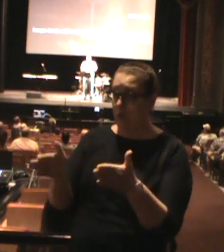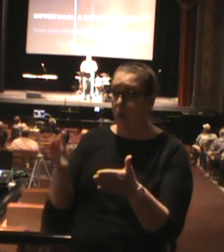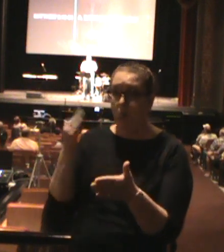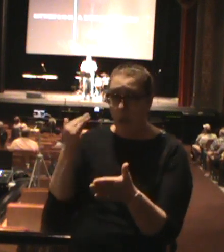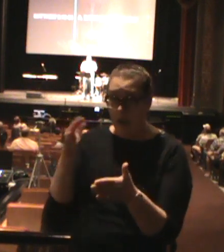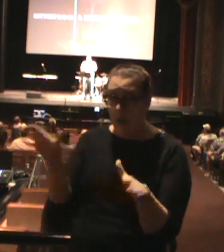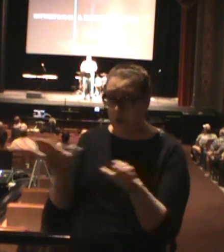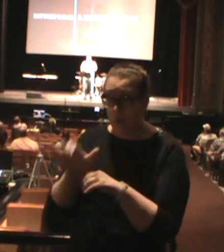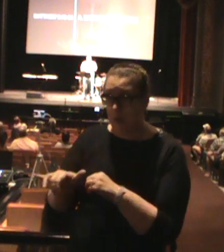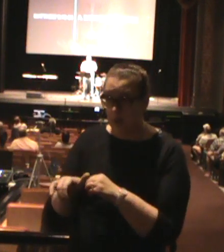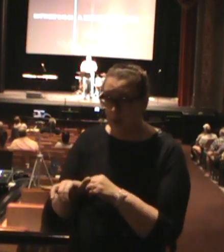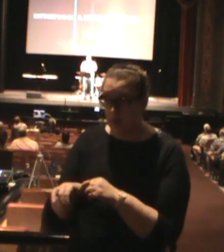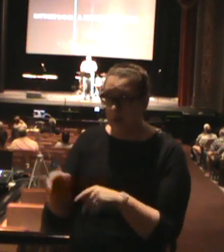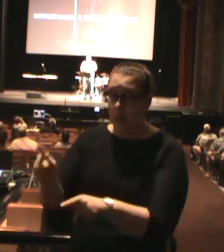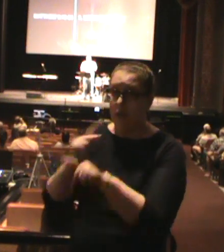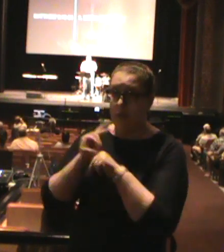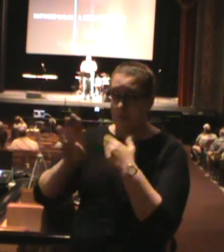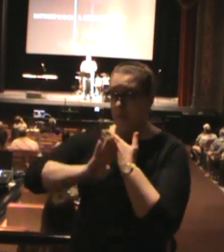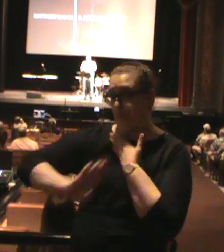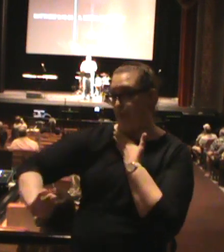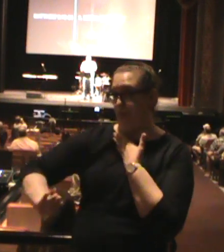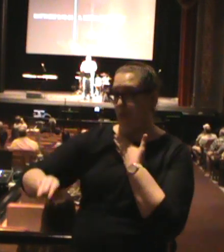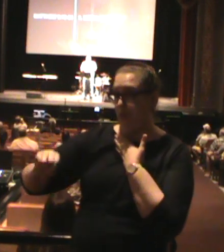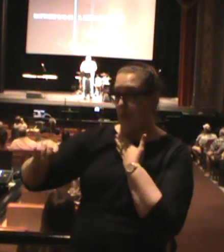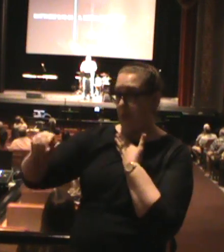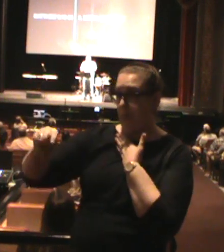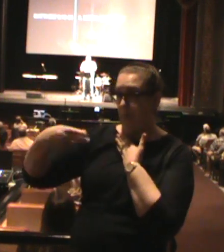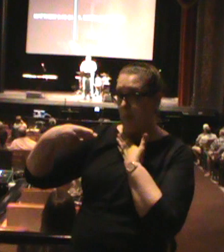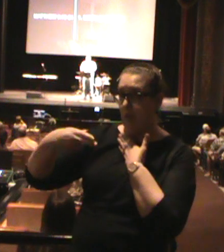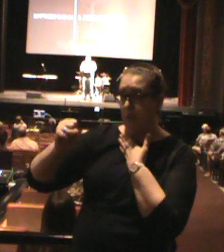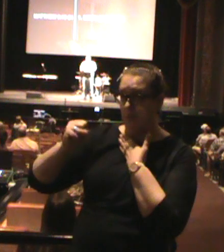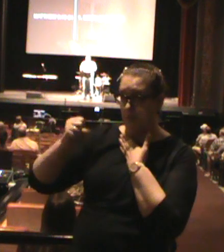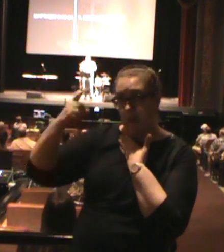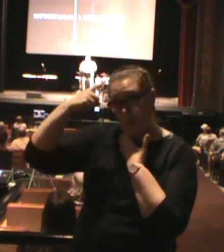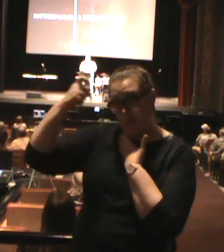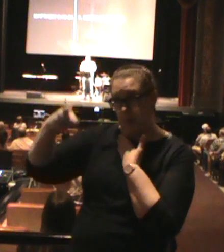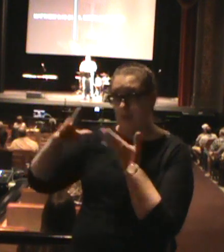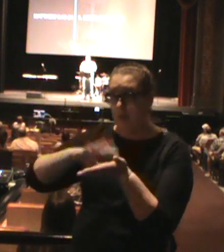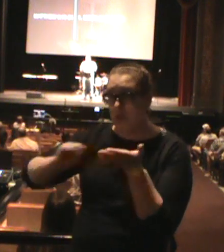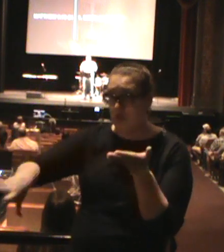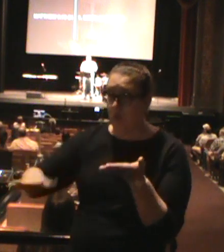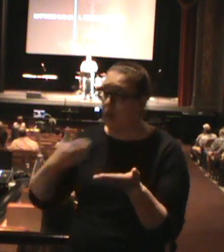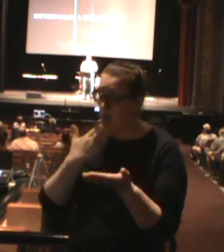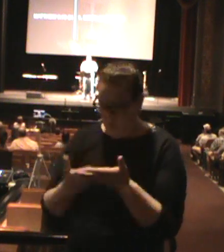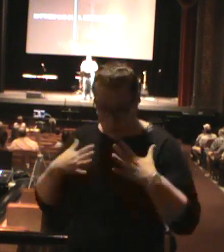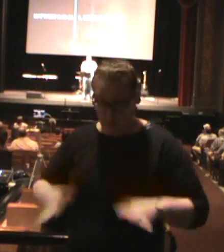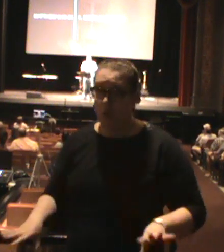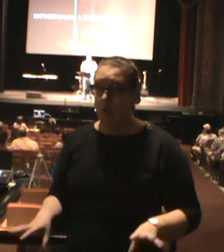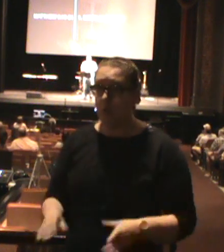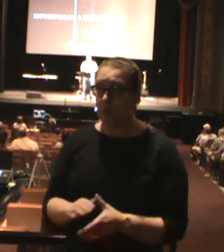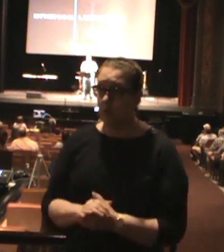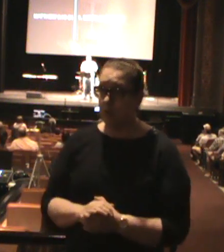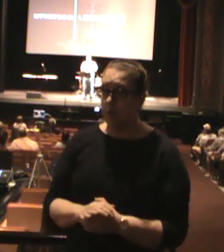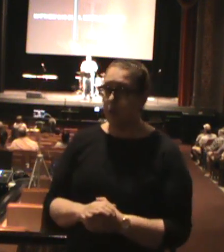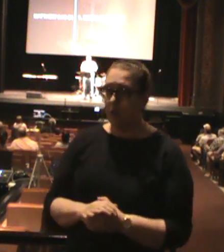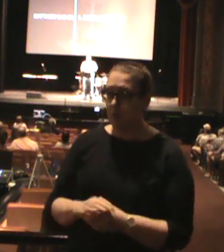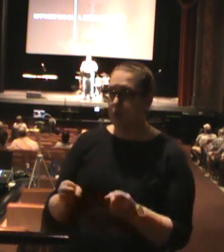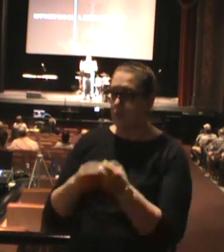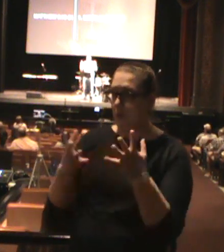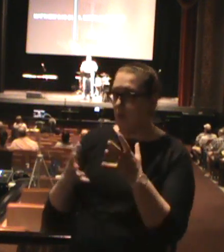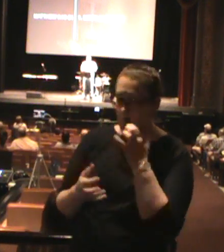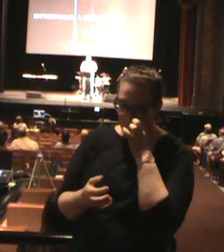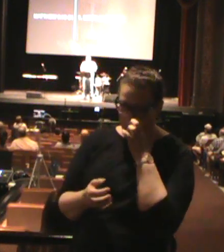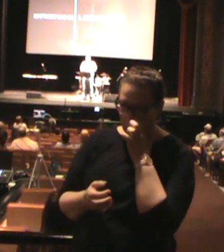Because what do moths do? They destroy good clothing. You know, they destroy good clothing. And so,